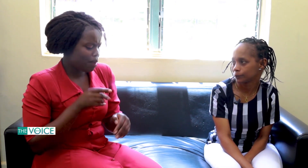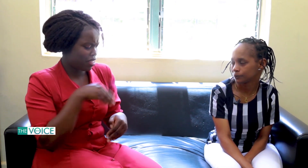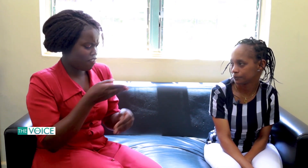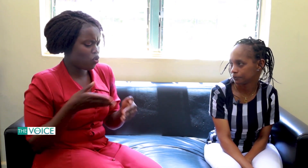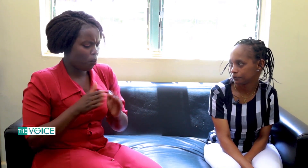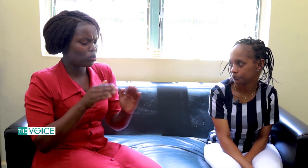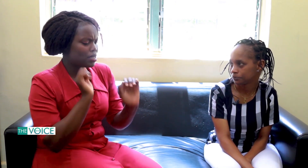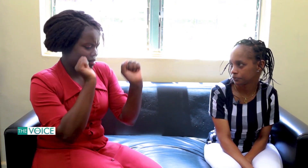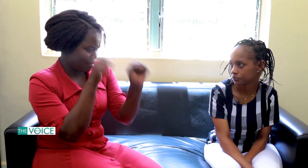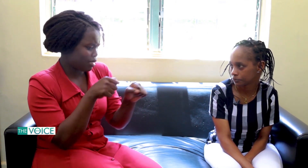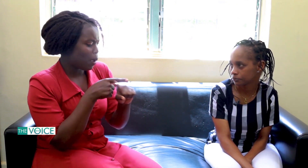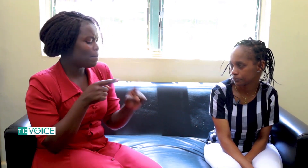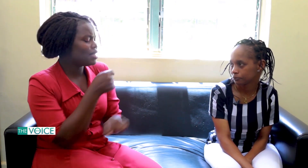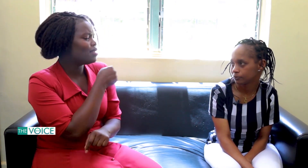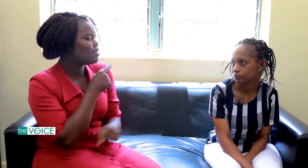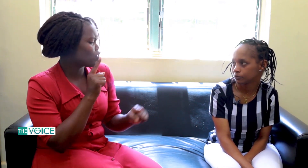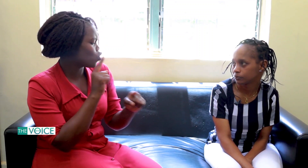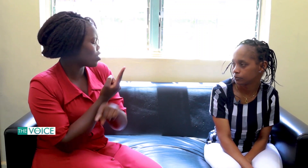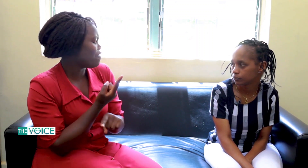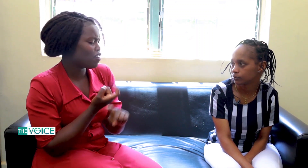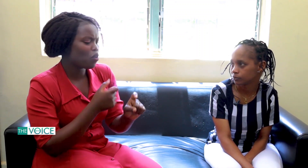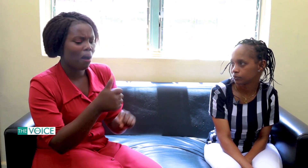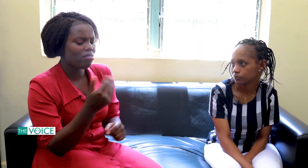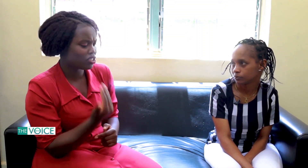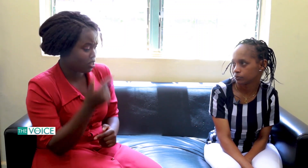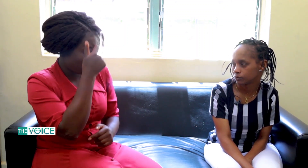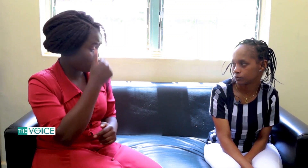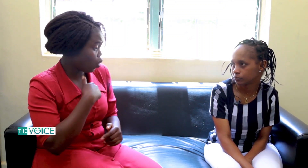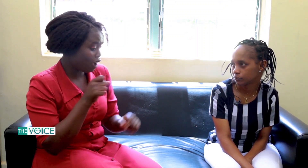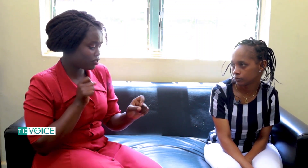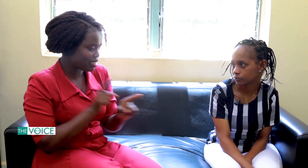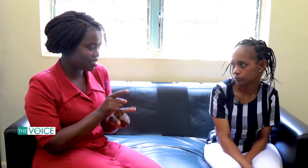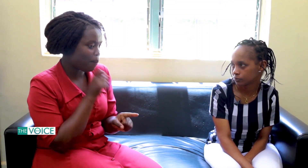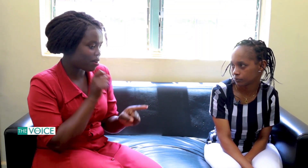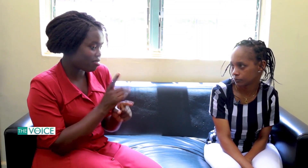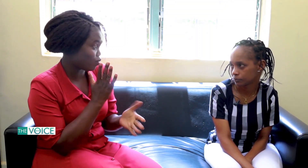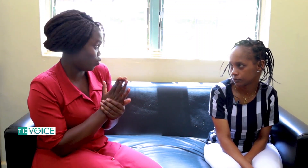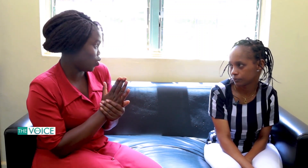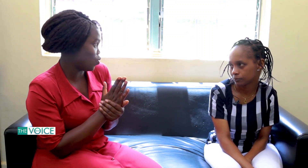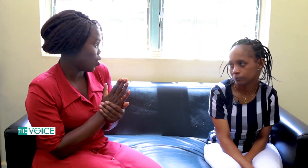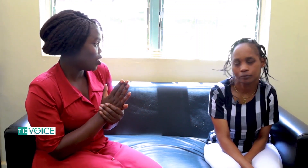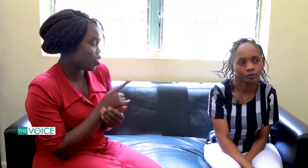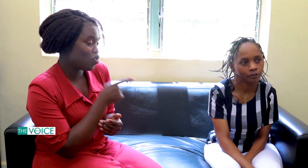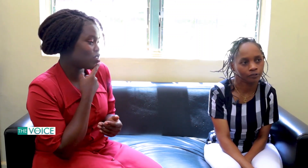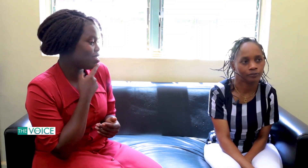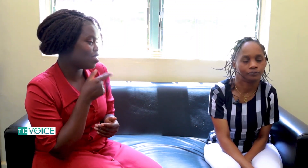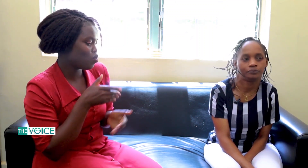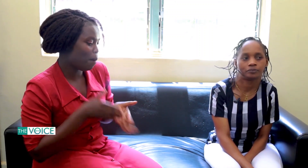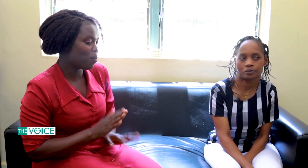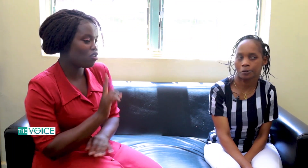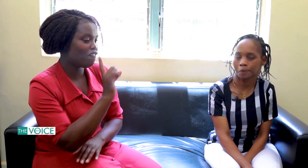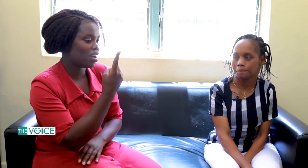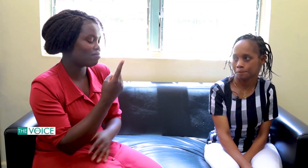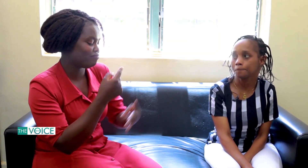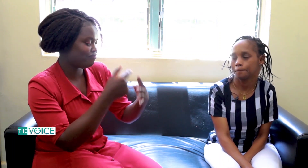us. Time give you opportunity, yes, but it doesn't teach you different from other children because you have. Did your parents give you opportunities, and you